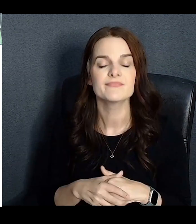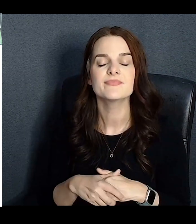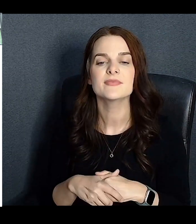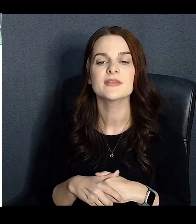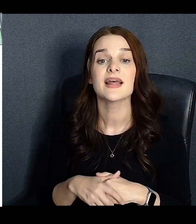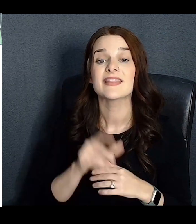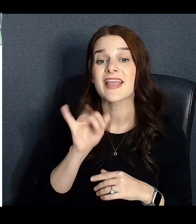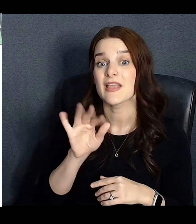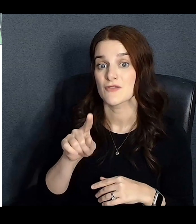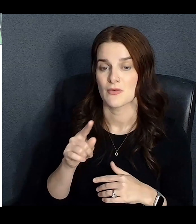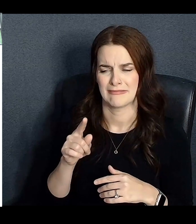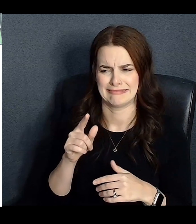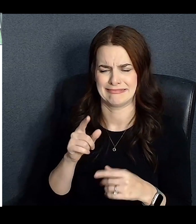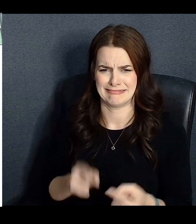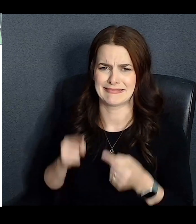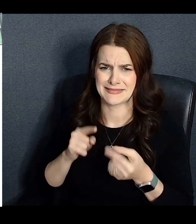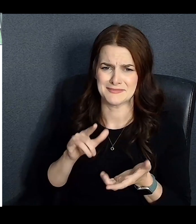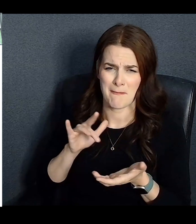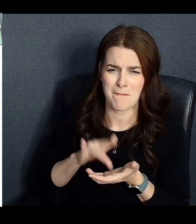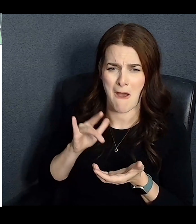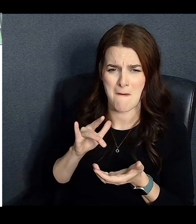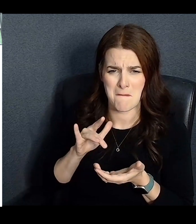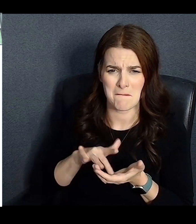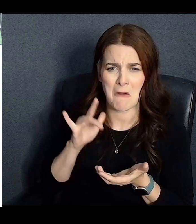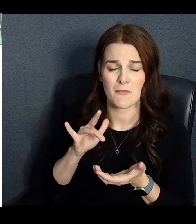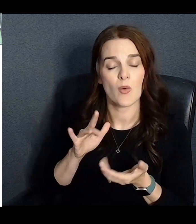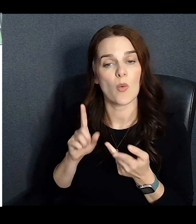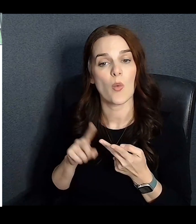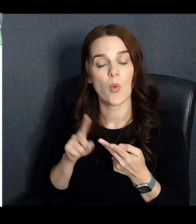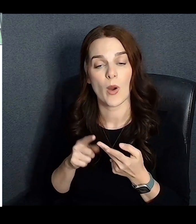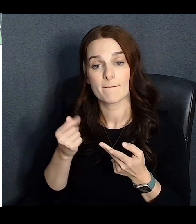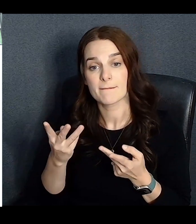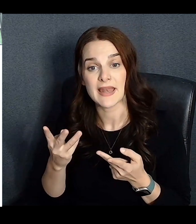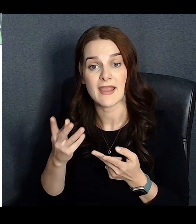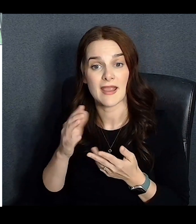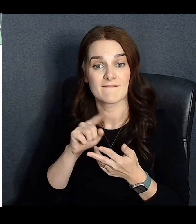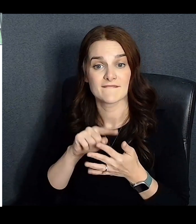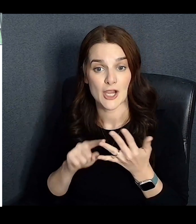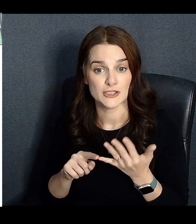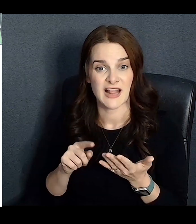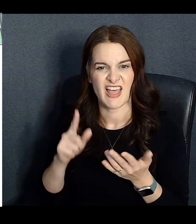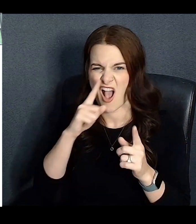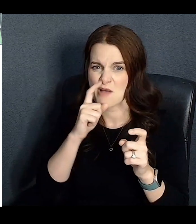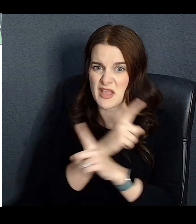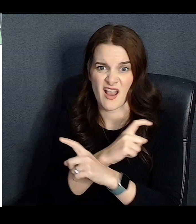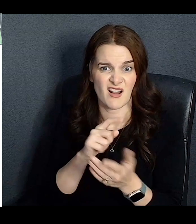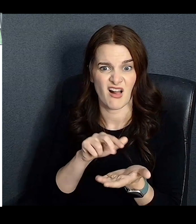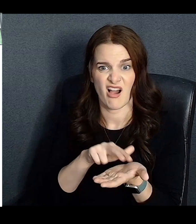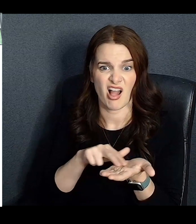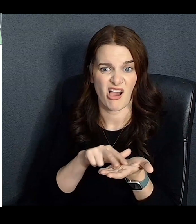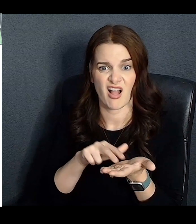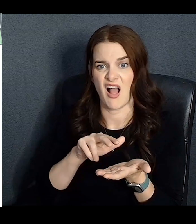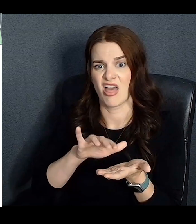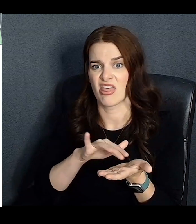if you have trouble pressing physical buttons or doing kind of multi finger gestures, sometimes there's like complicated multi